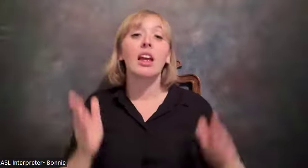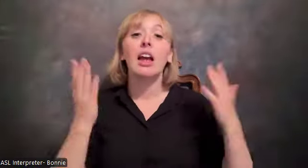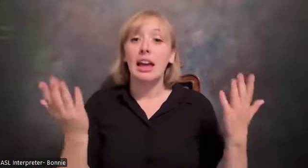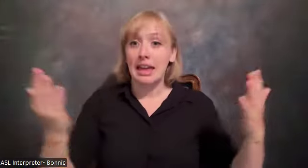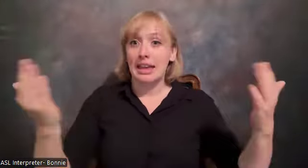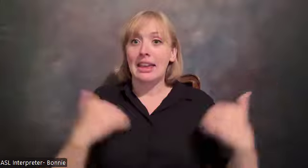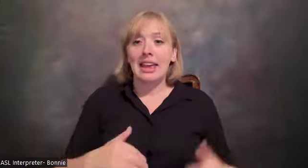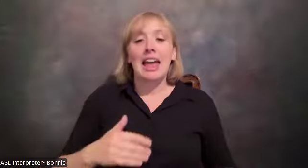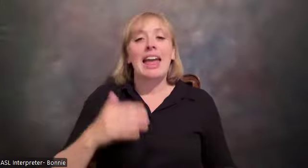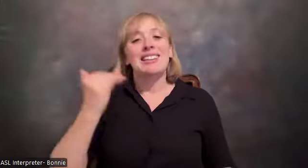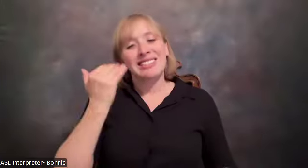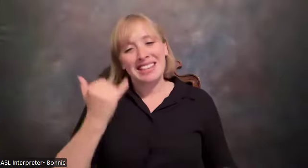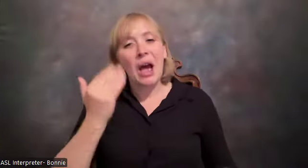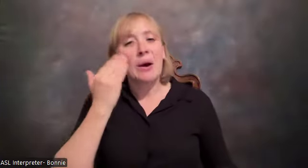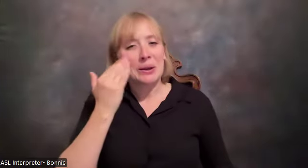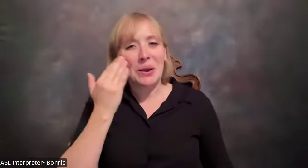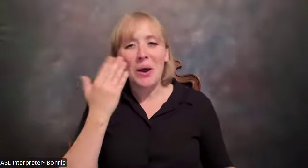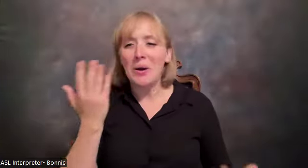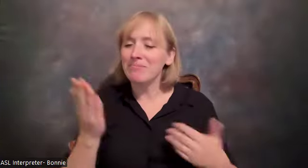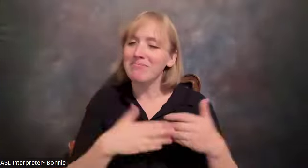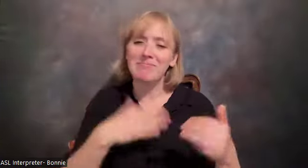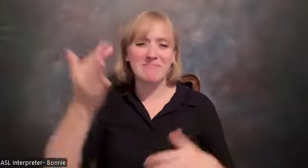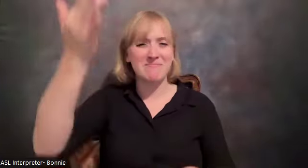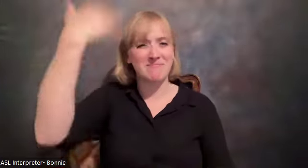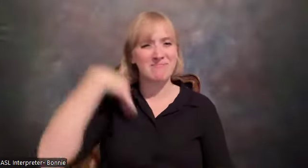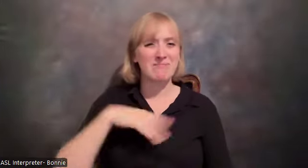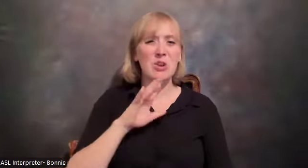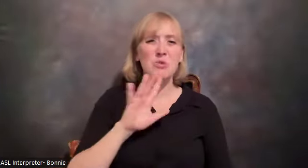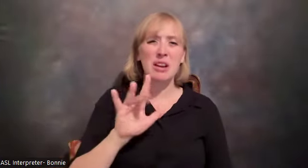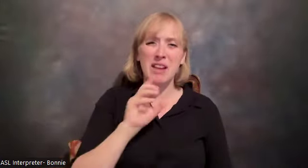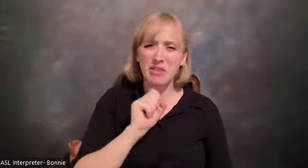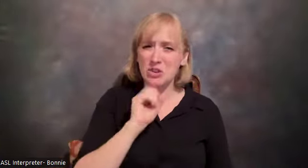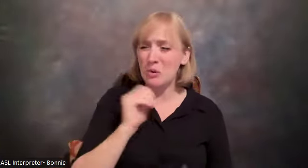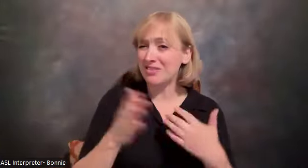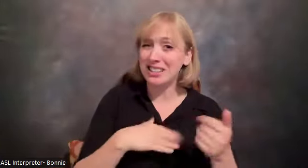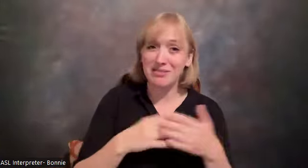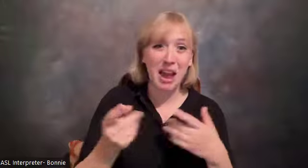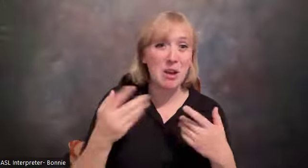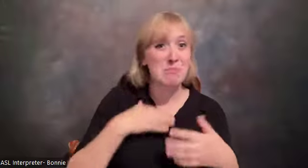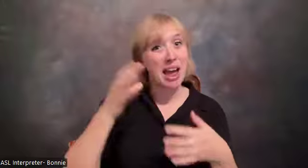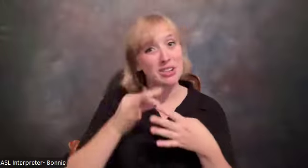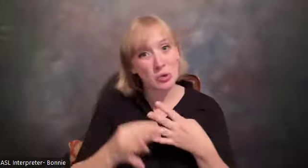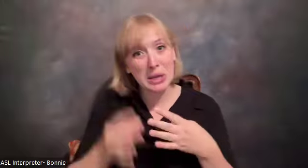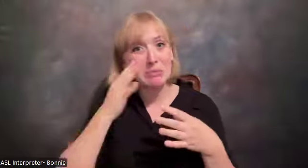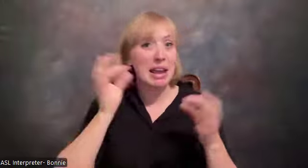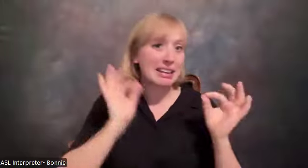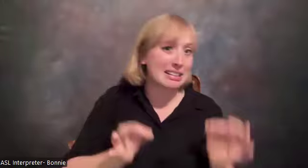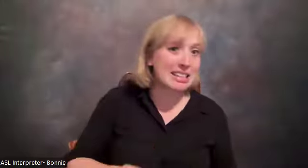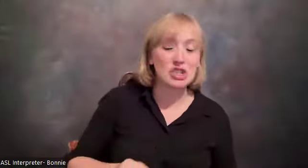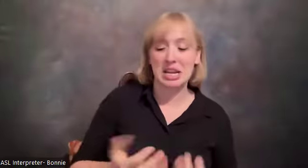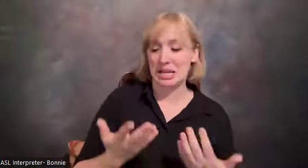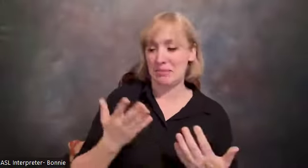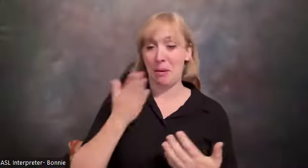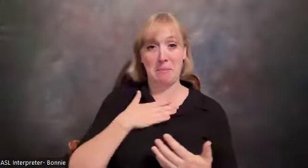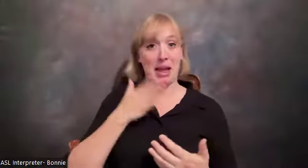now know it wouldn't have mattered what I was thinking or feeling or what my choice would have been that morning because I was in handcuffs. And I don't know about your experience in handcuffs, but mine